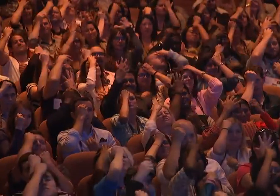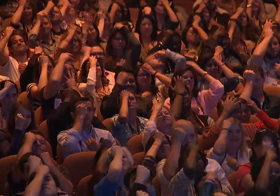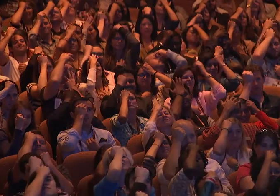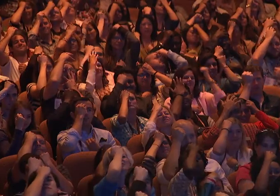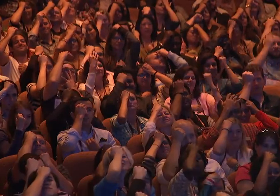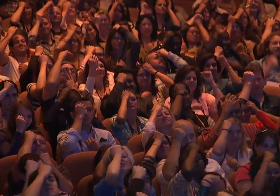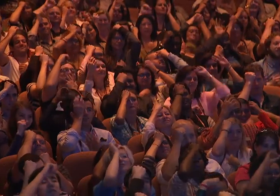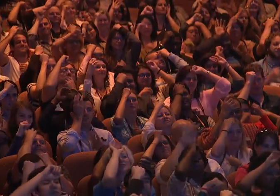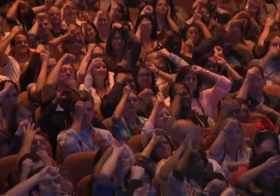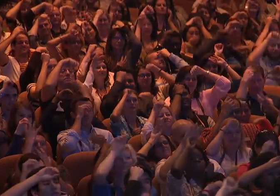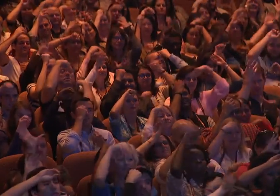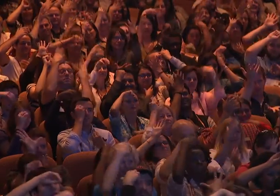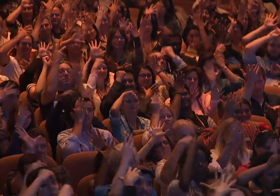colonization, and enlightenment.